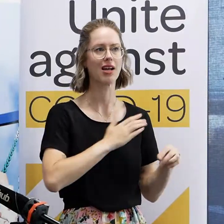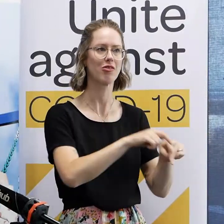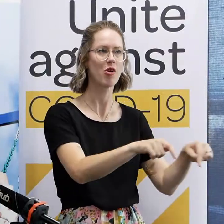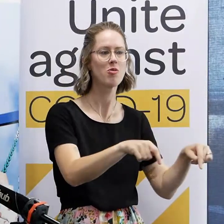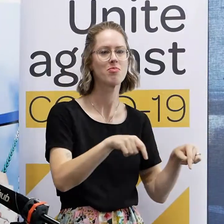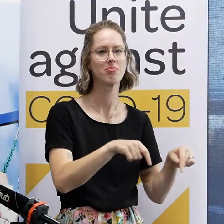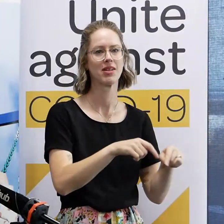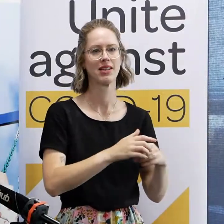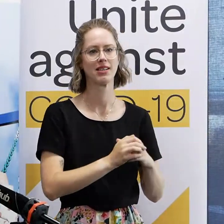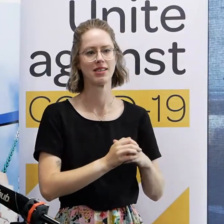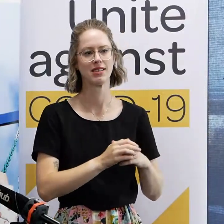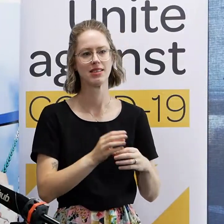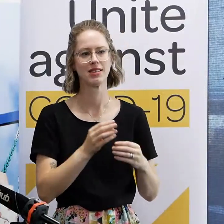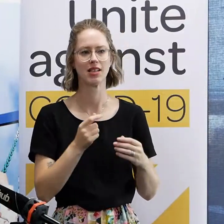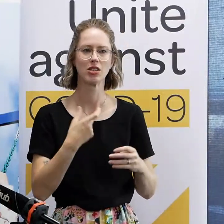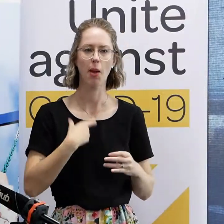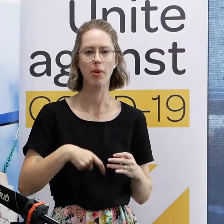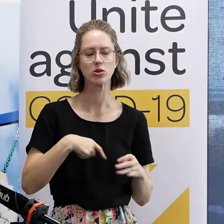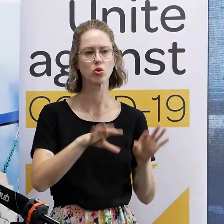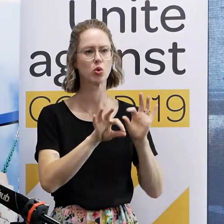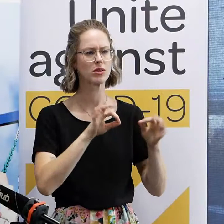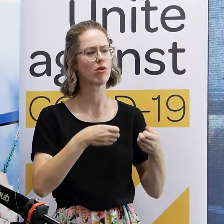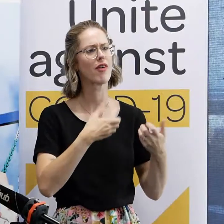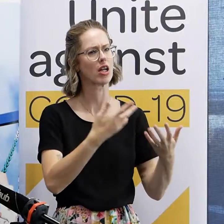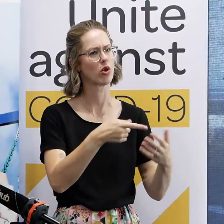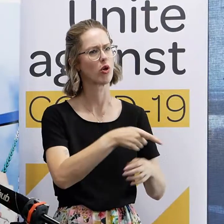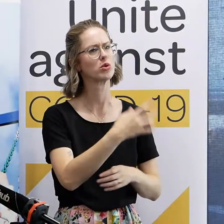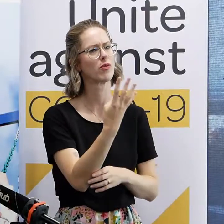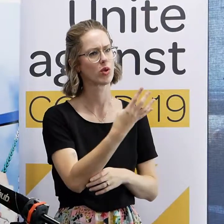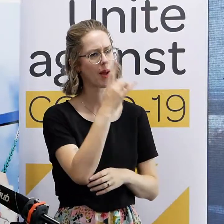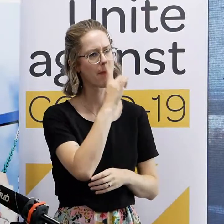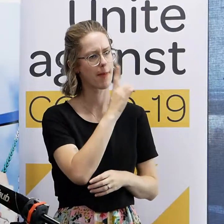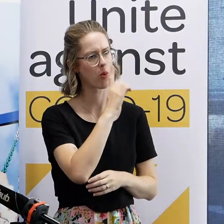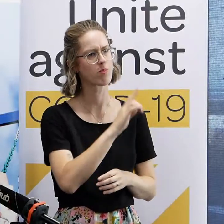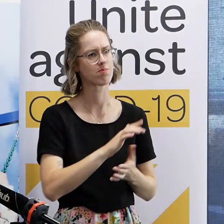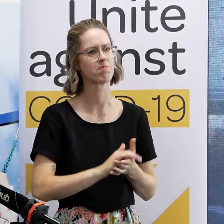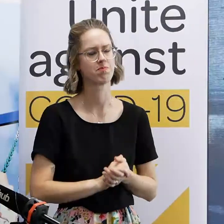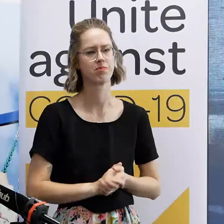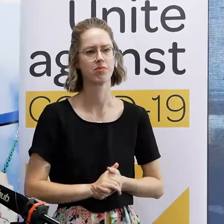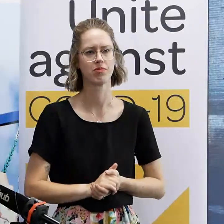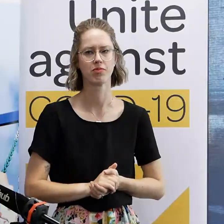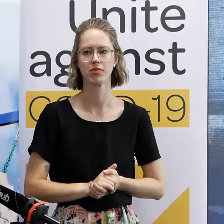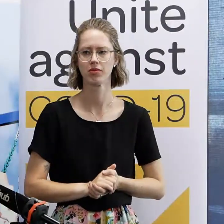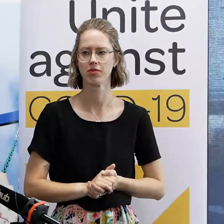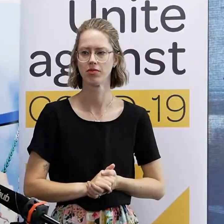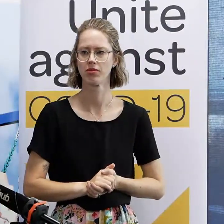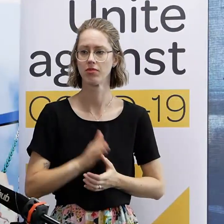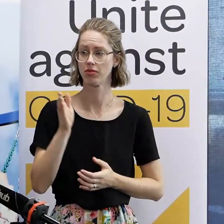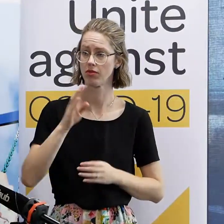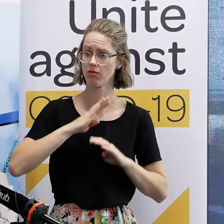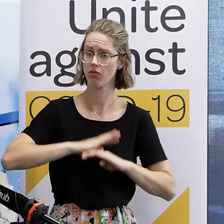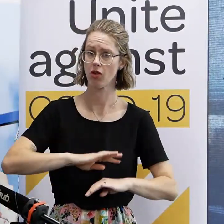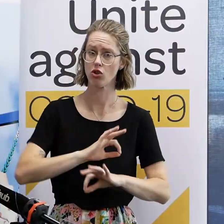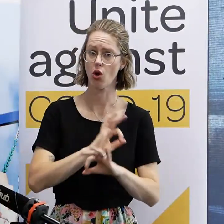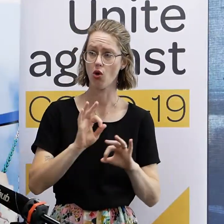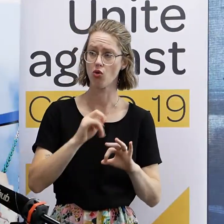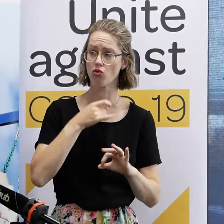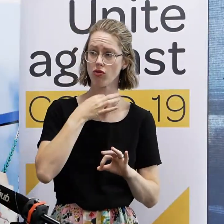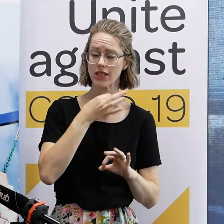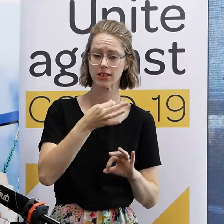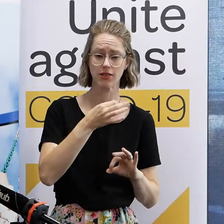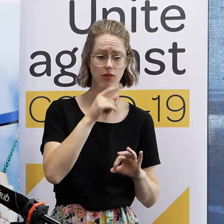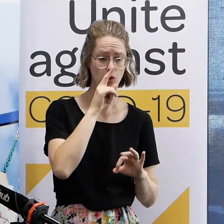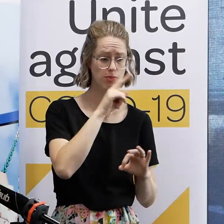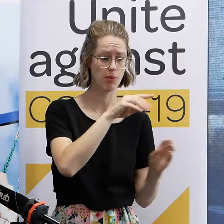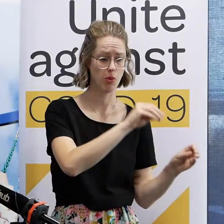in. So there is a little bit of personal choice there, and we've just provided that personal choice in this instance. And you're satisfied there's no greater risk in moving